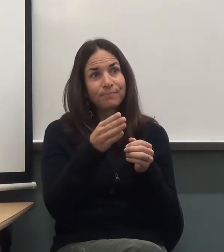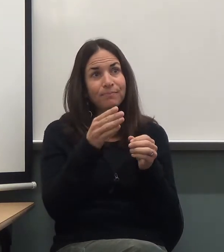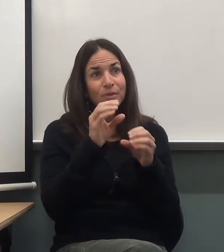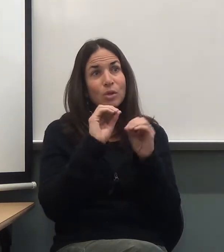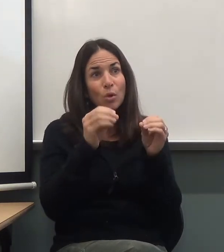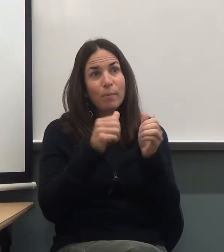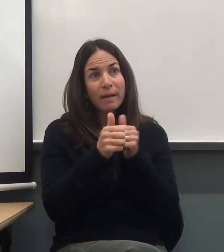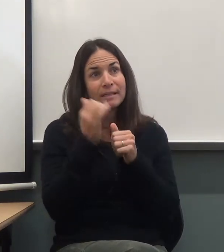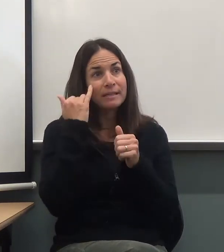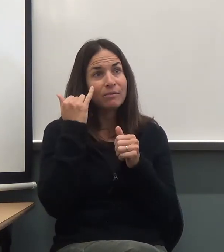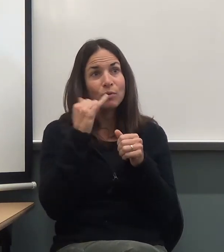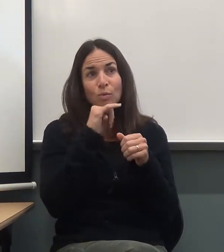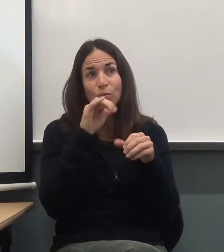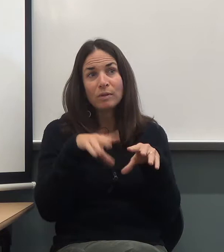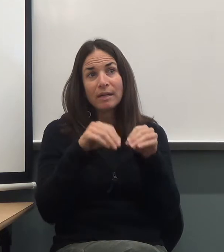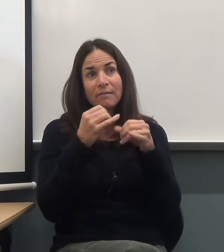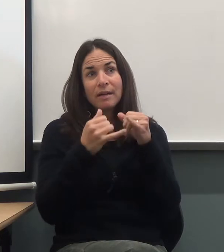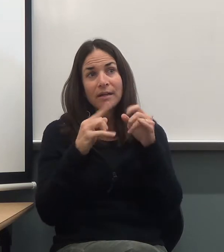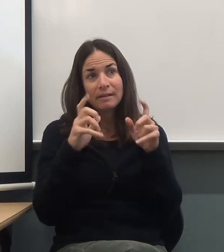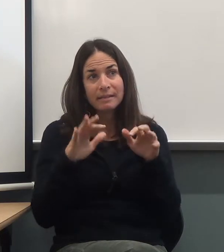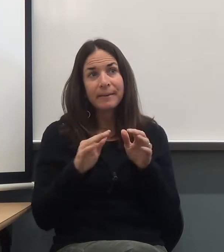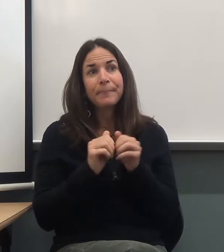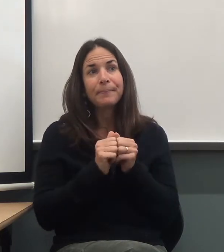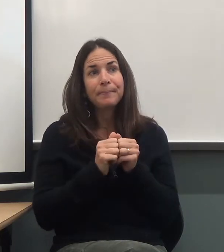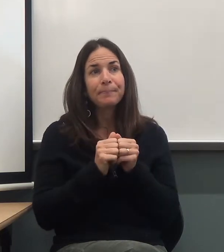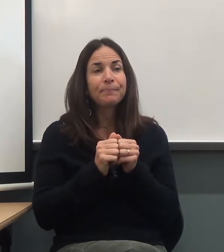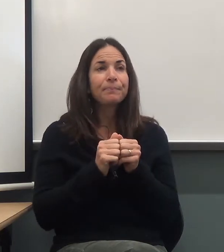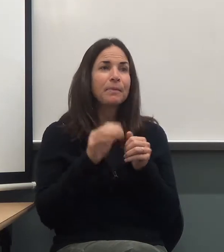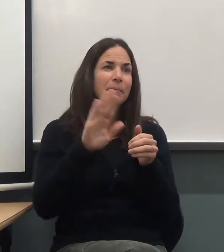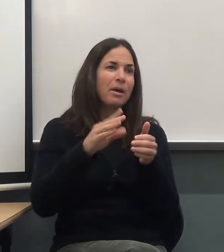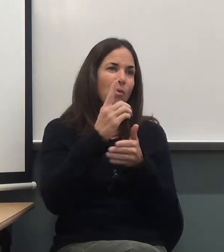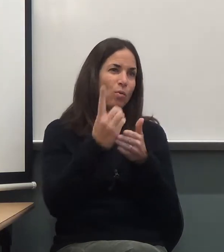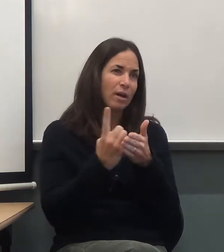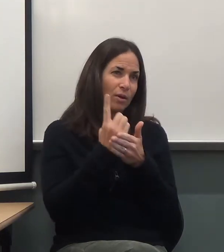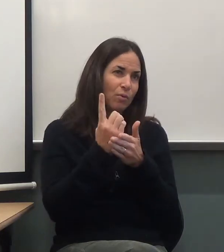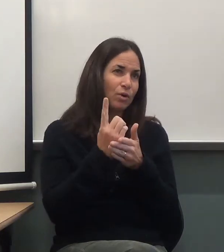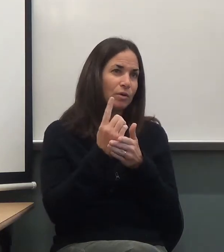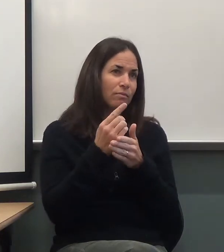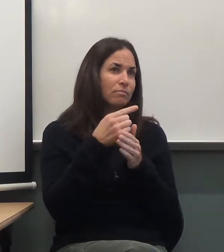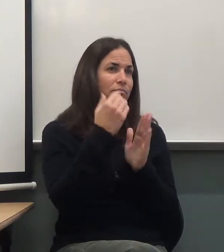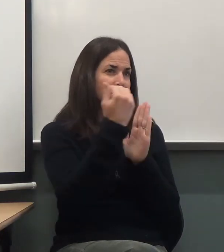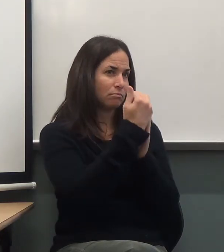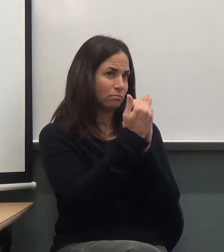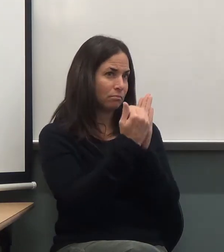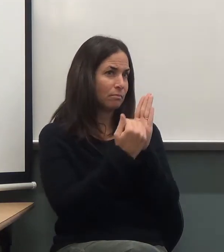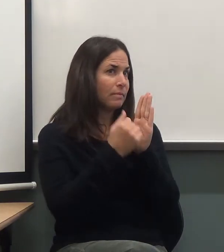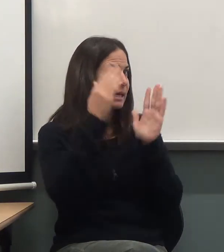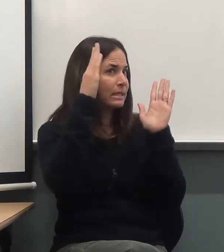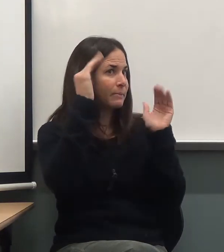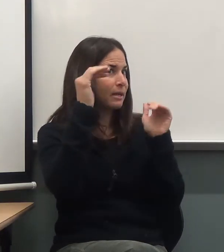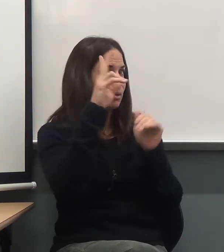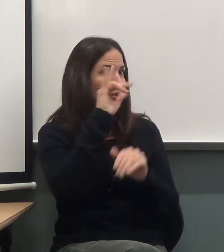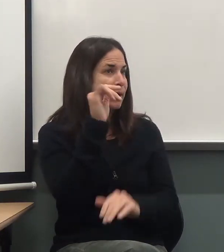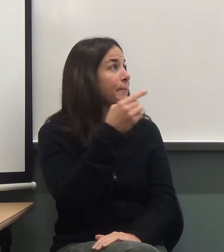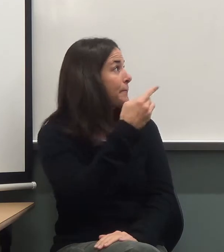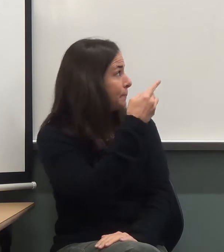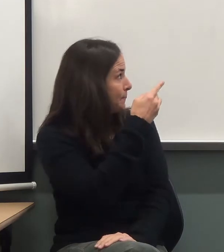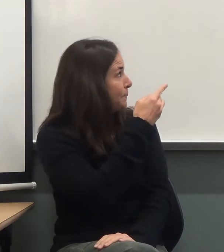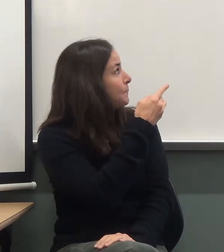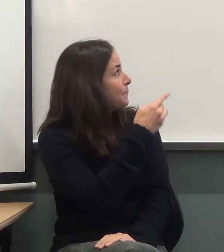that's the important thing to remember. So 1 hour, and here are the formats that you can expect to see. Okay? So let's review slightly